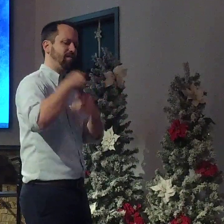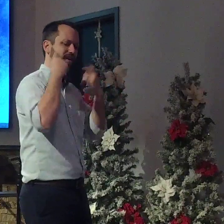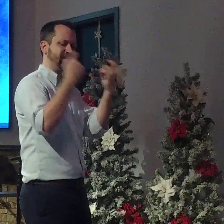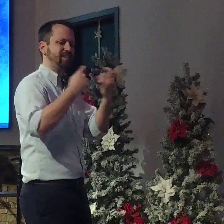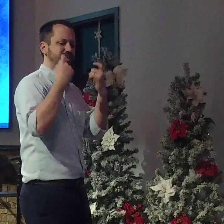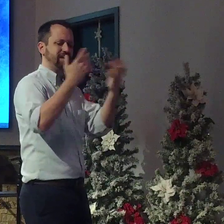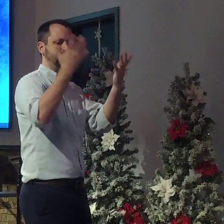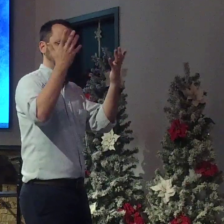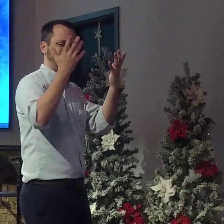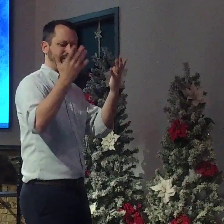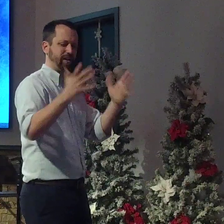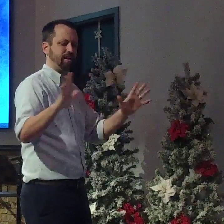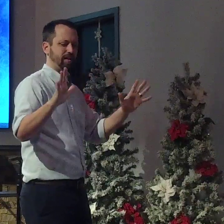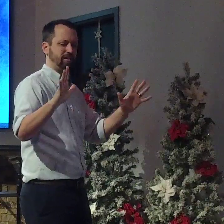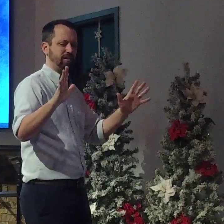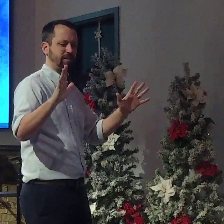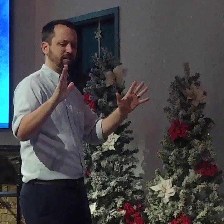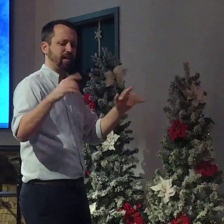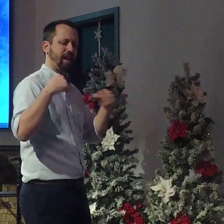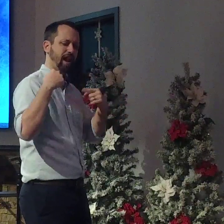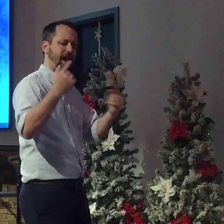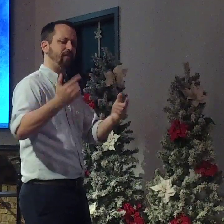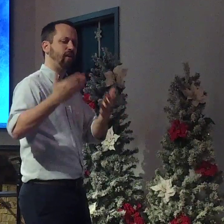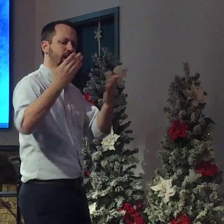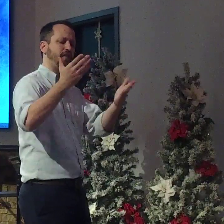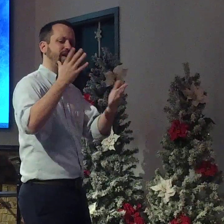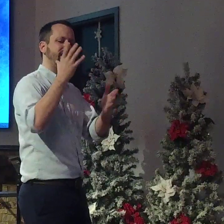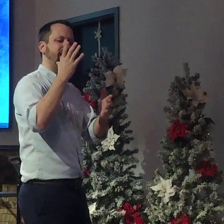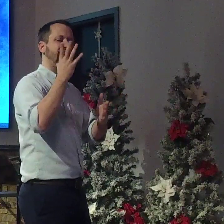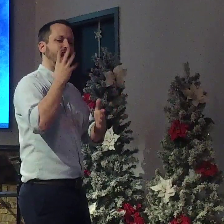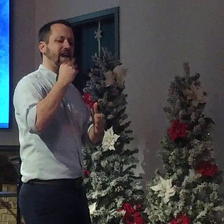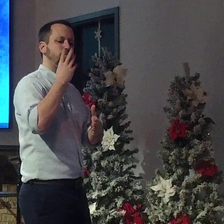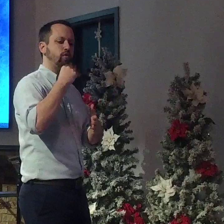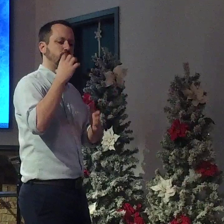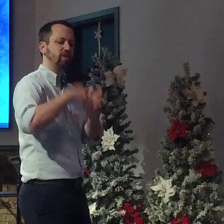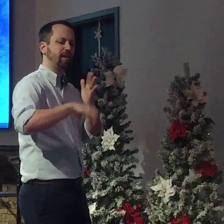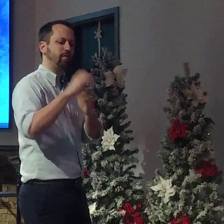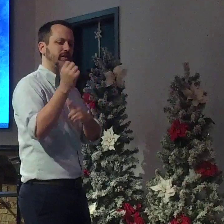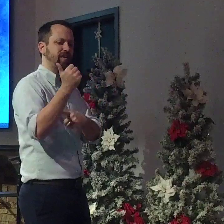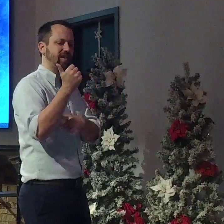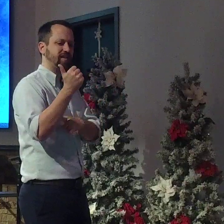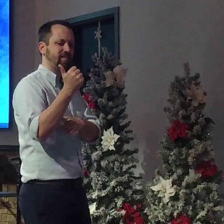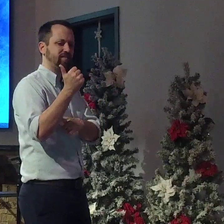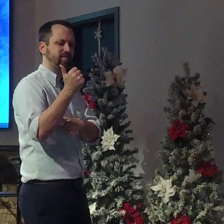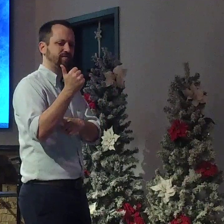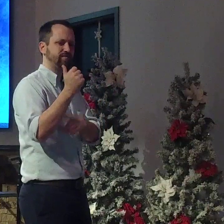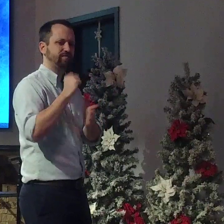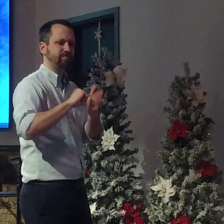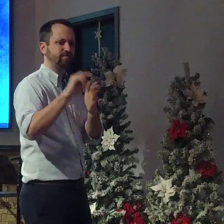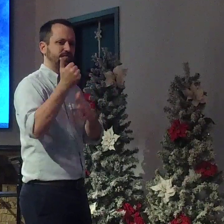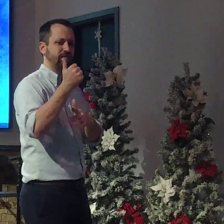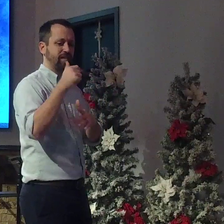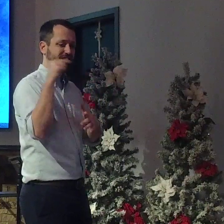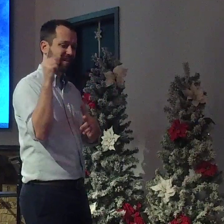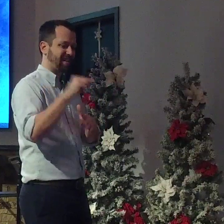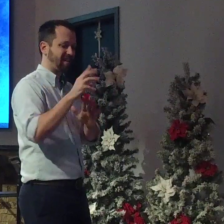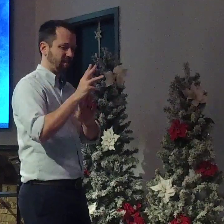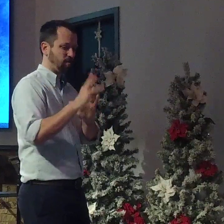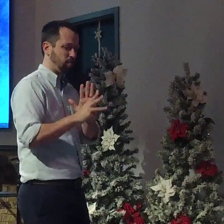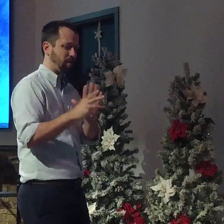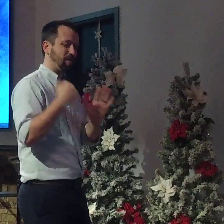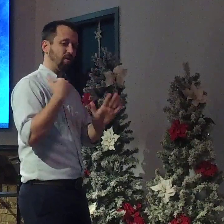else. Sometimes people say, hey, yeah, you've got to believe on Jesus Christ as your Savior, but you also have to